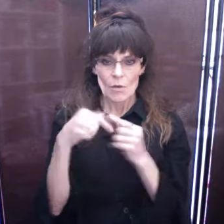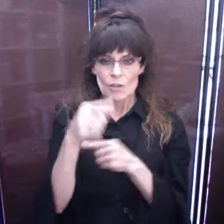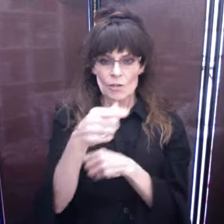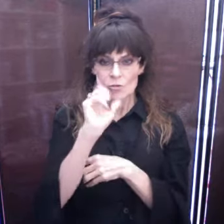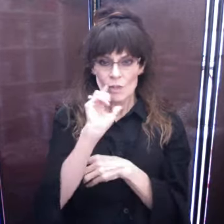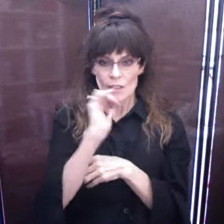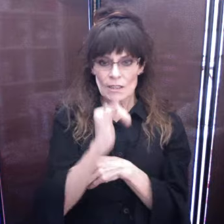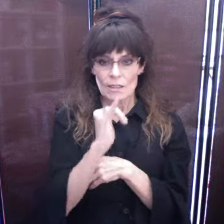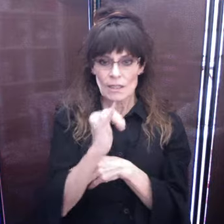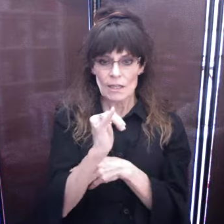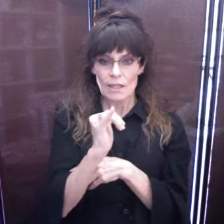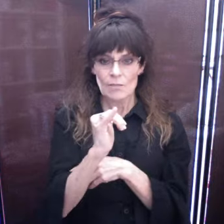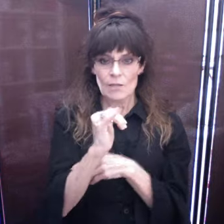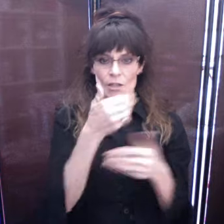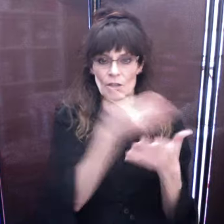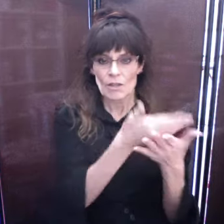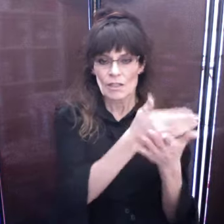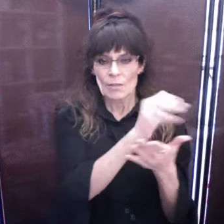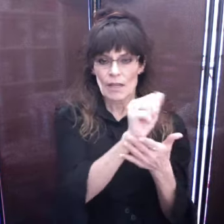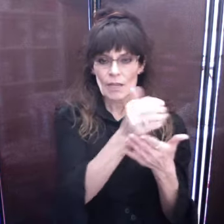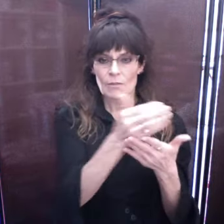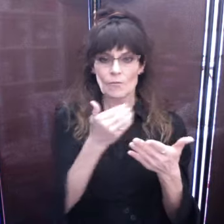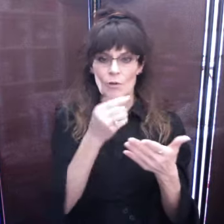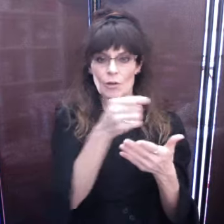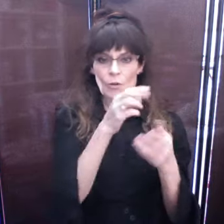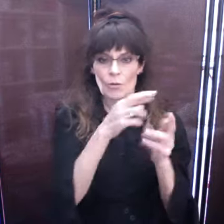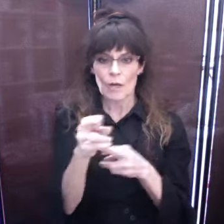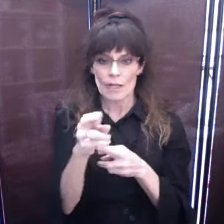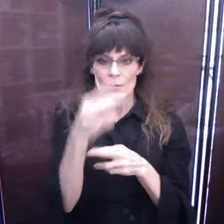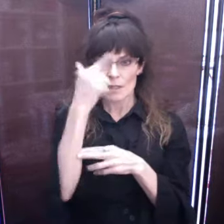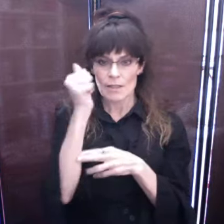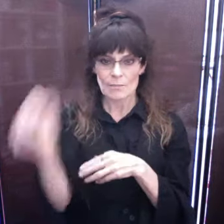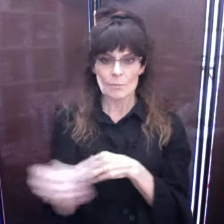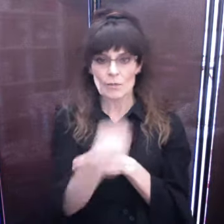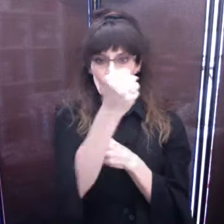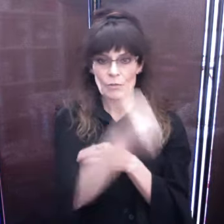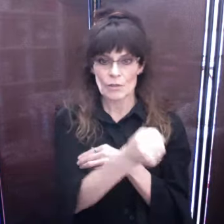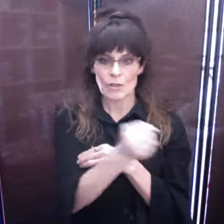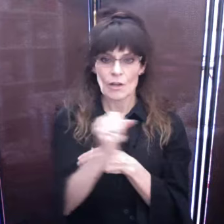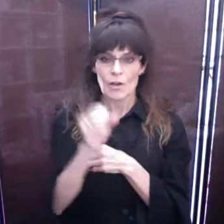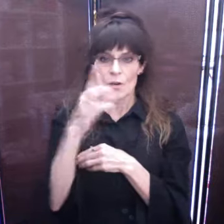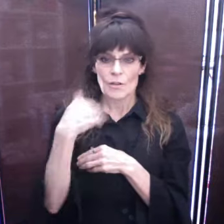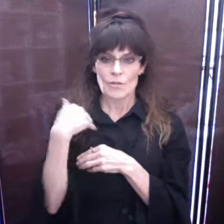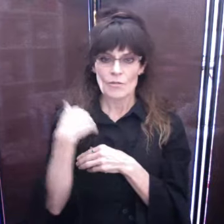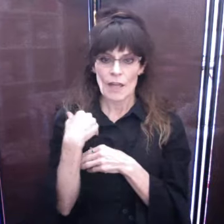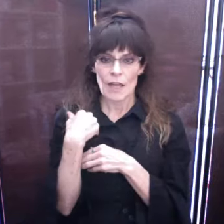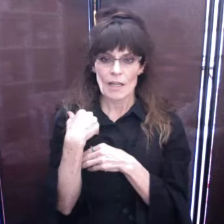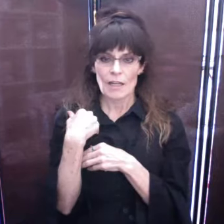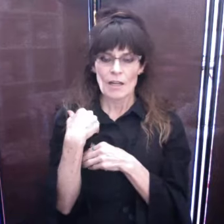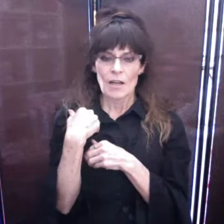up in AA before you're ready to be here on behalf of somebody else, or you've had some lingering flirtation with AA for years. Chances